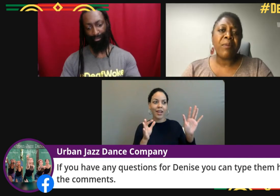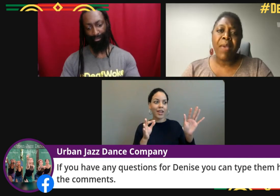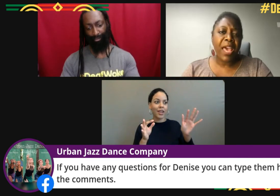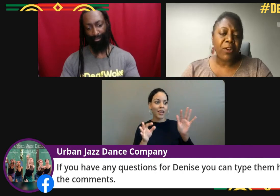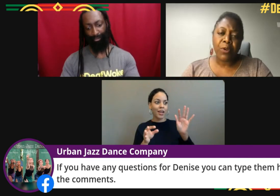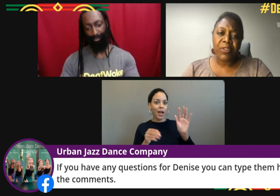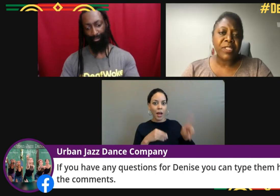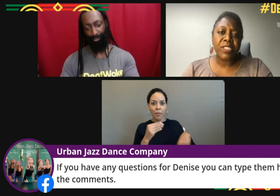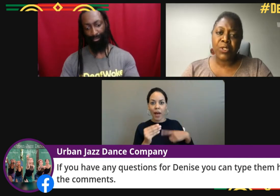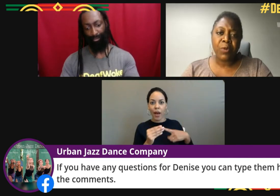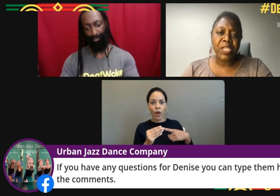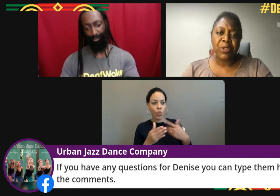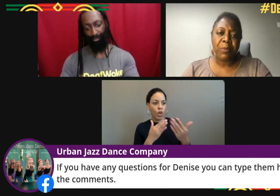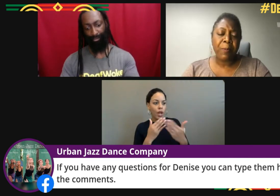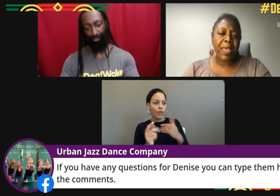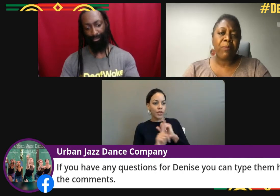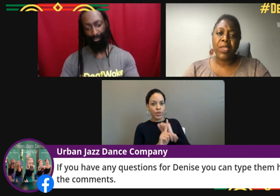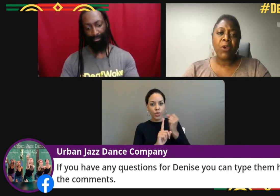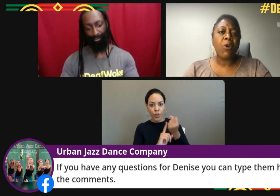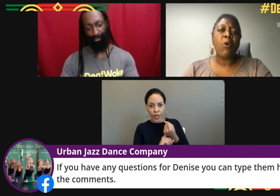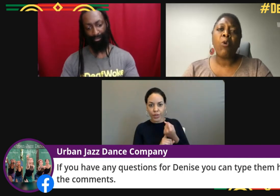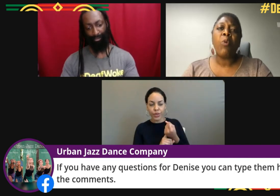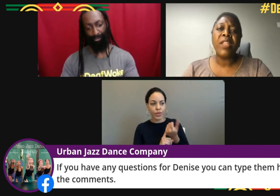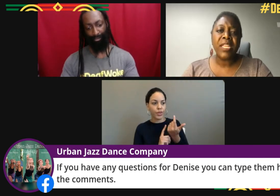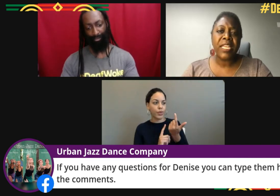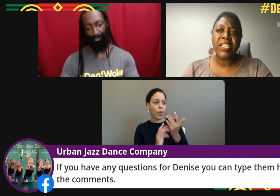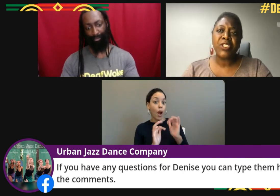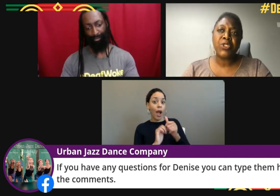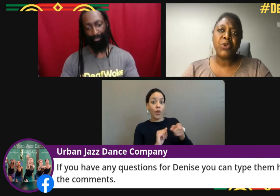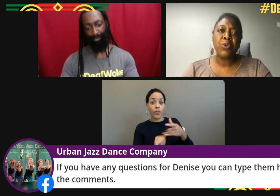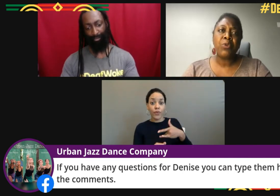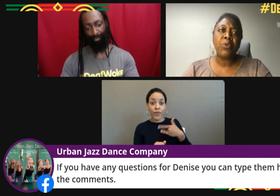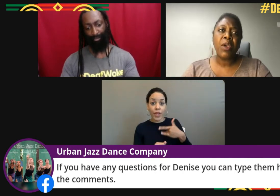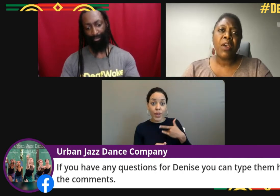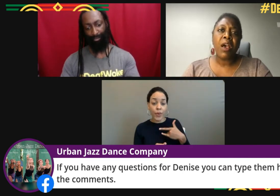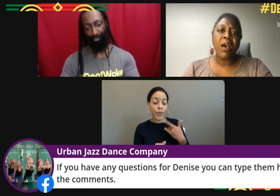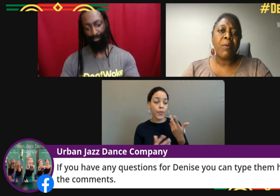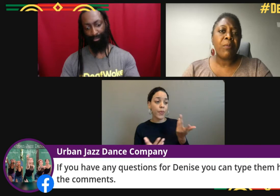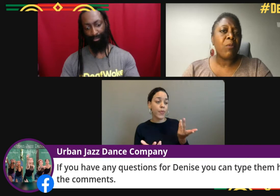whatever the matter or the situation may be, or what it is you